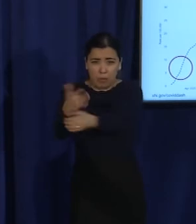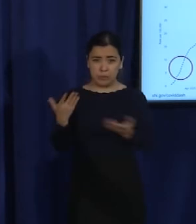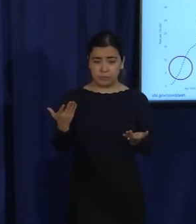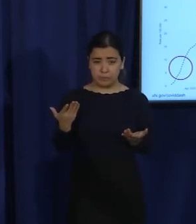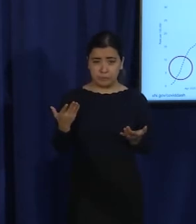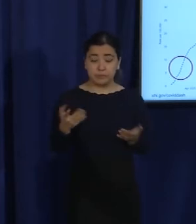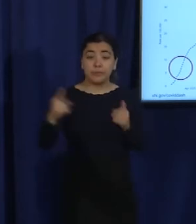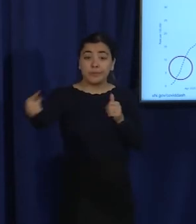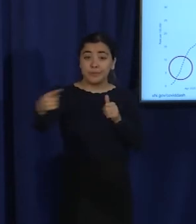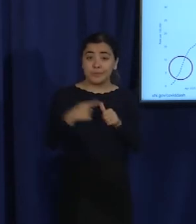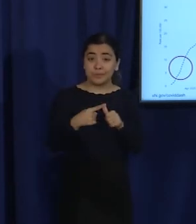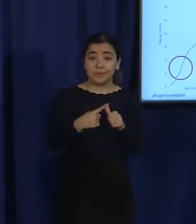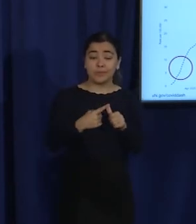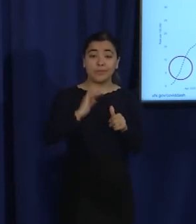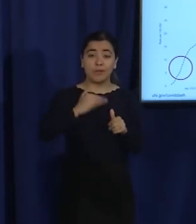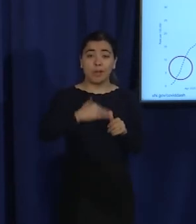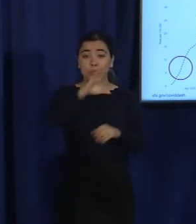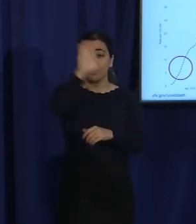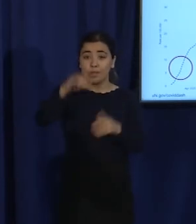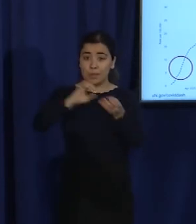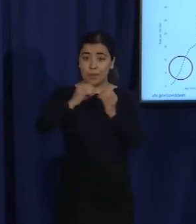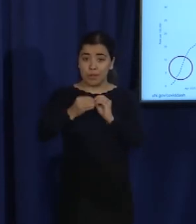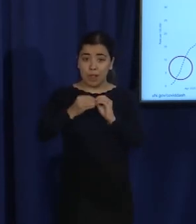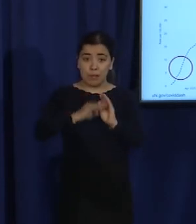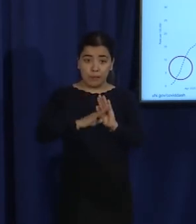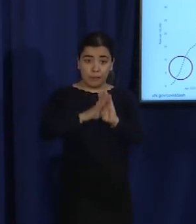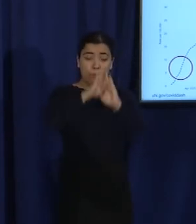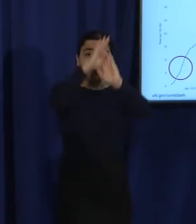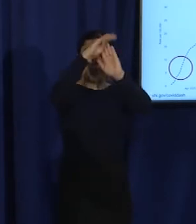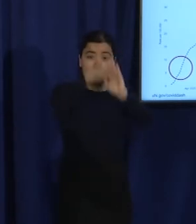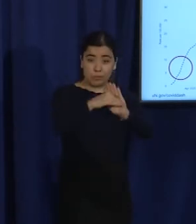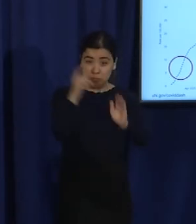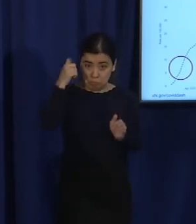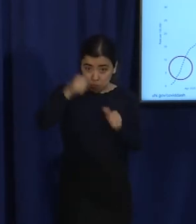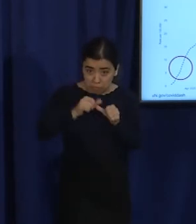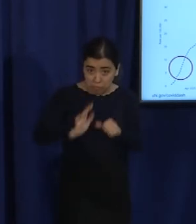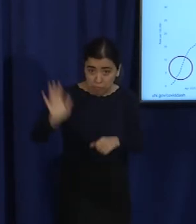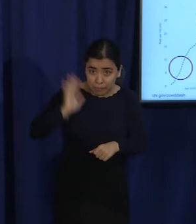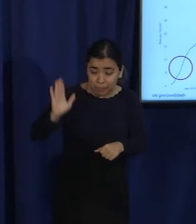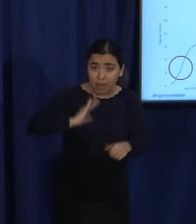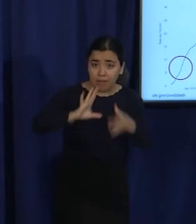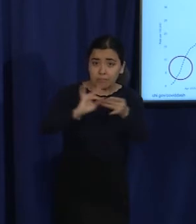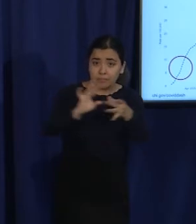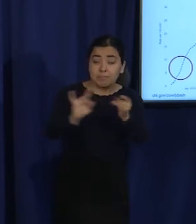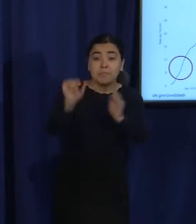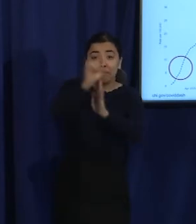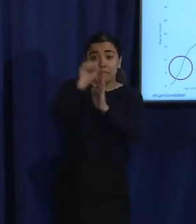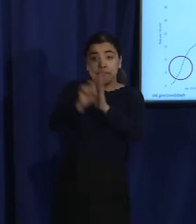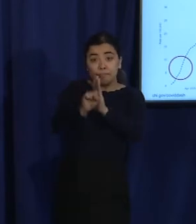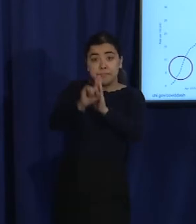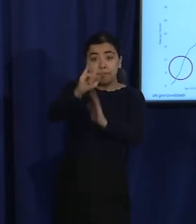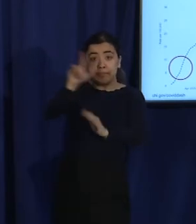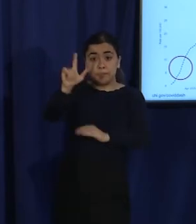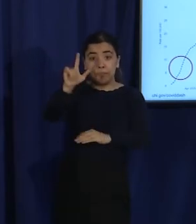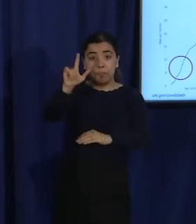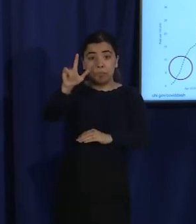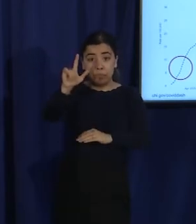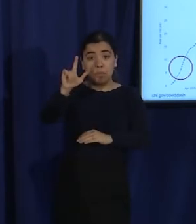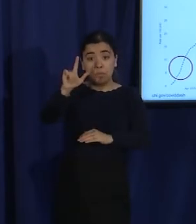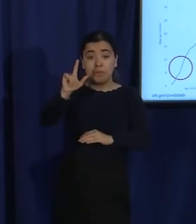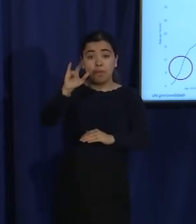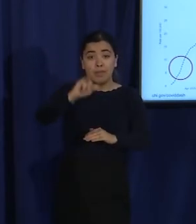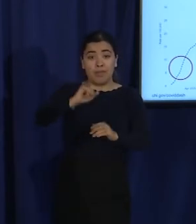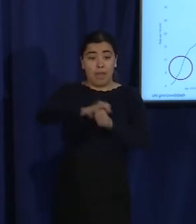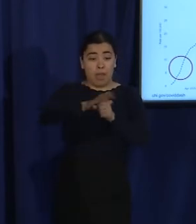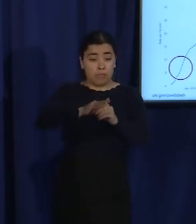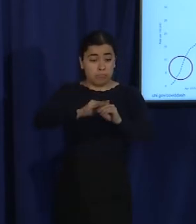is the graph overall of our Chicago numbers. Remember, I told you at the state level, the outbreak is now